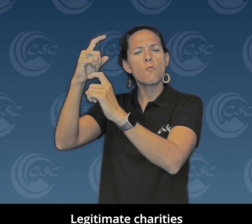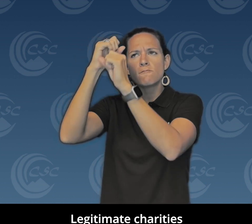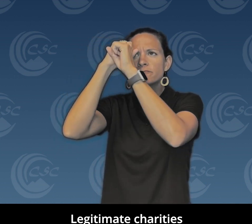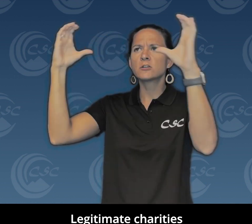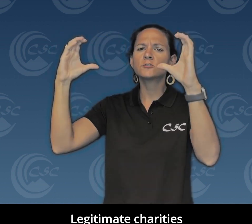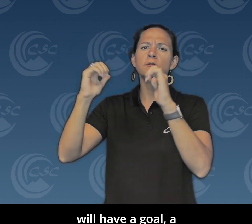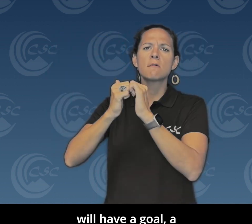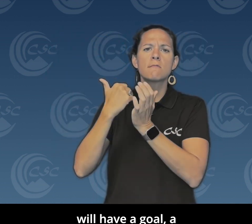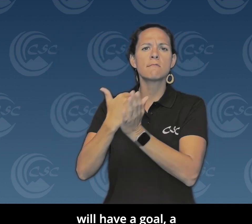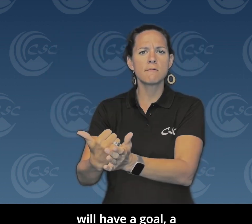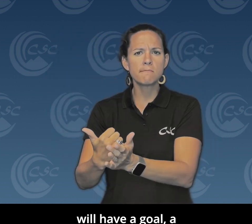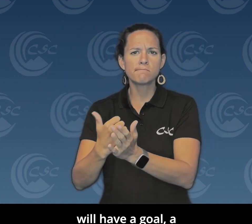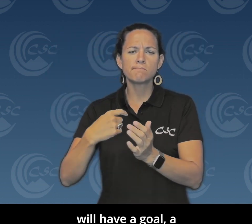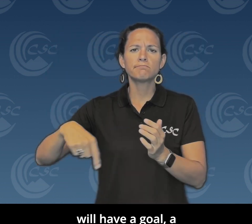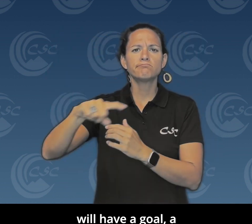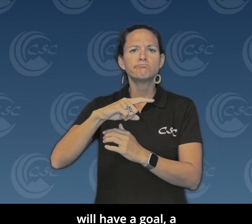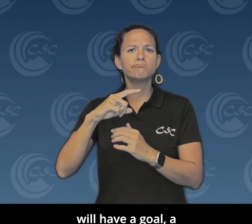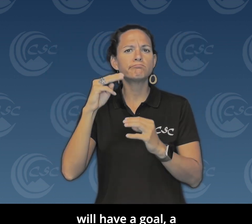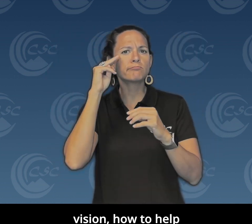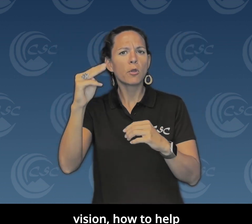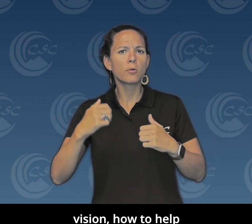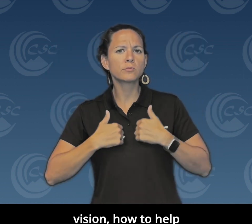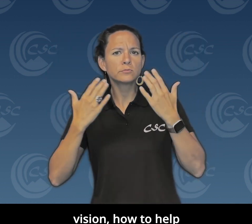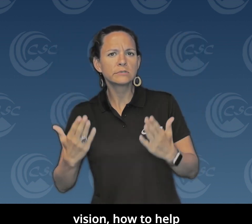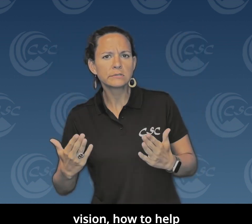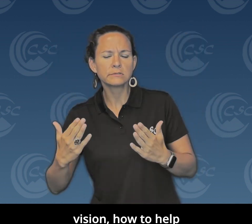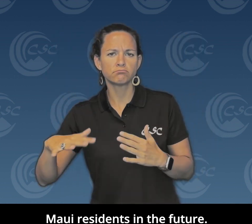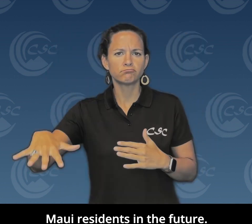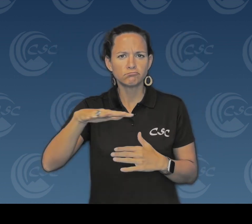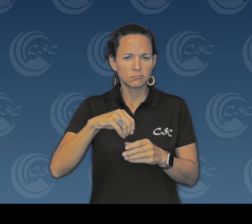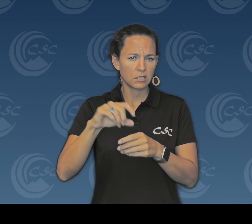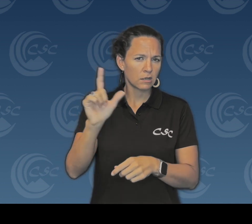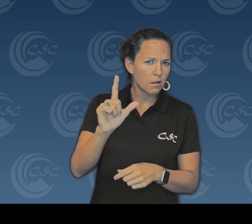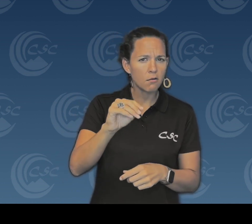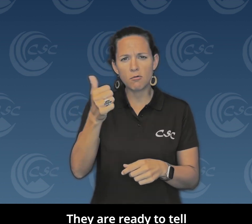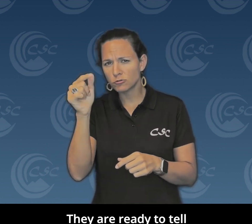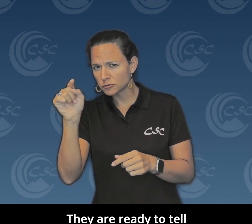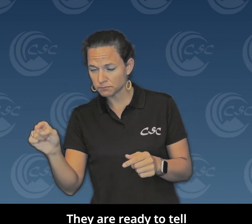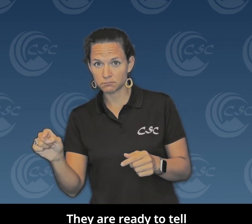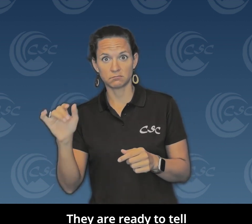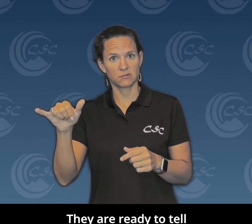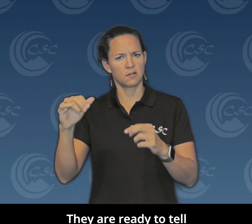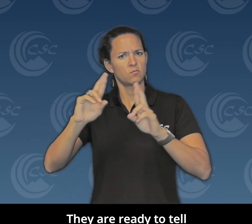Legitimate charities will have a goal, a vision how to help Maui residents in Lahaina and other